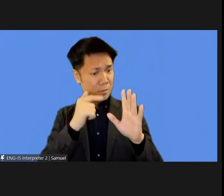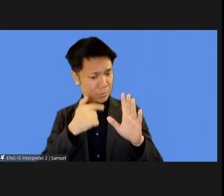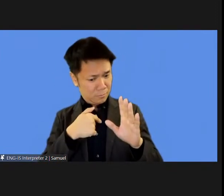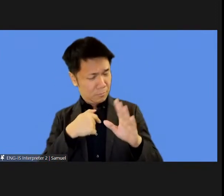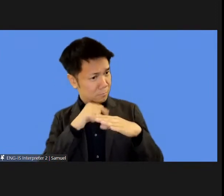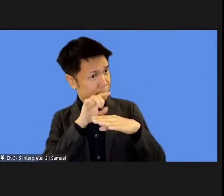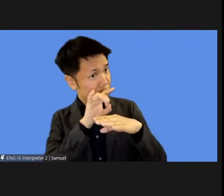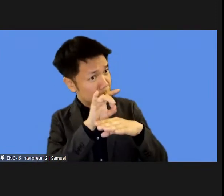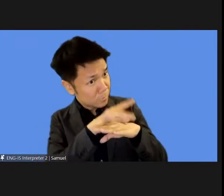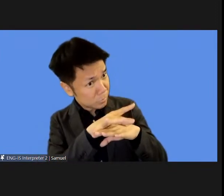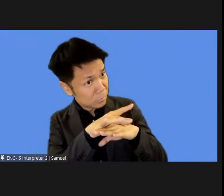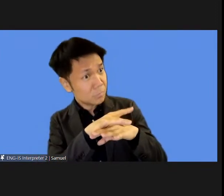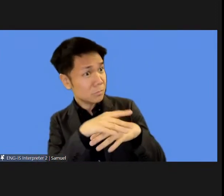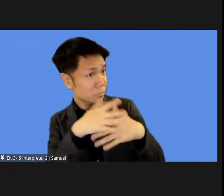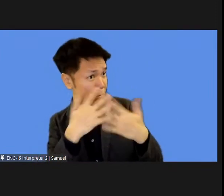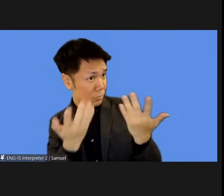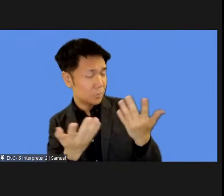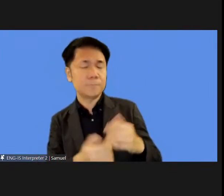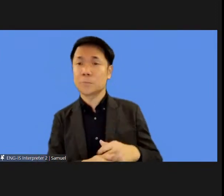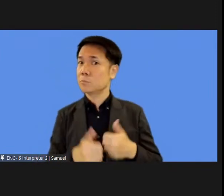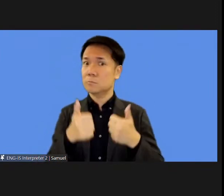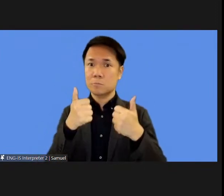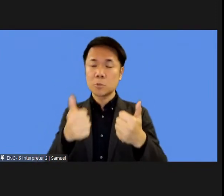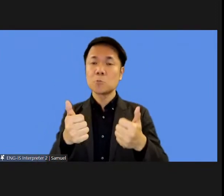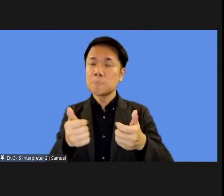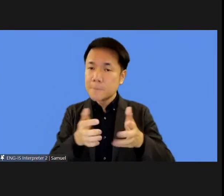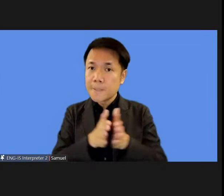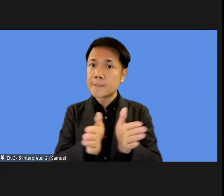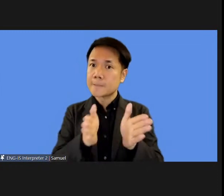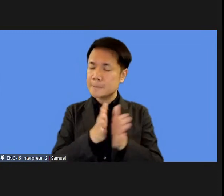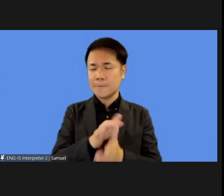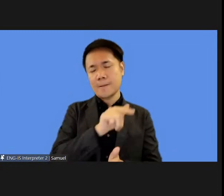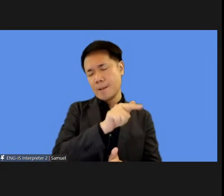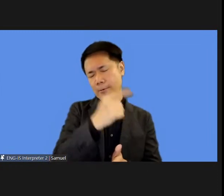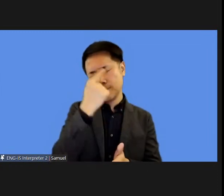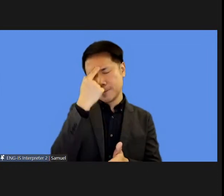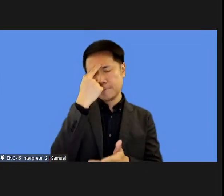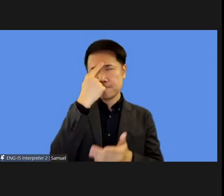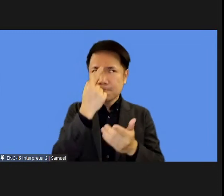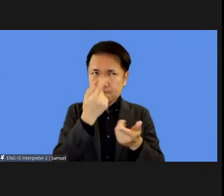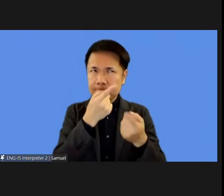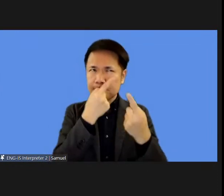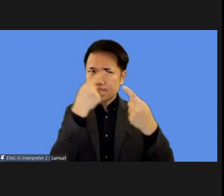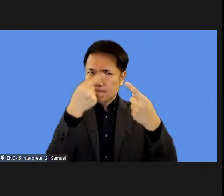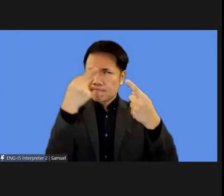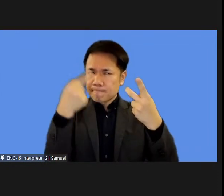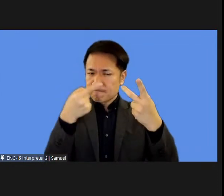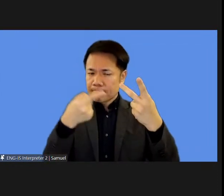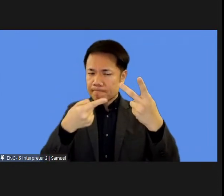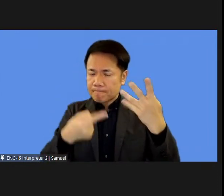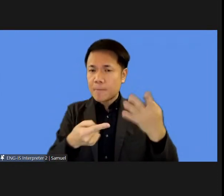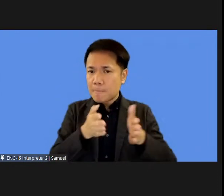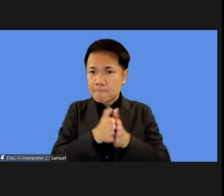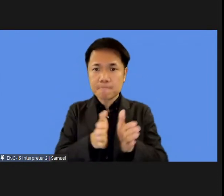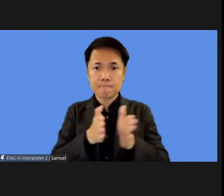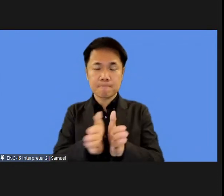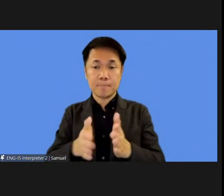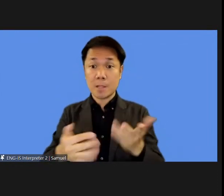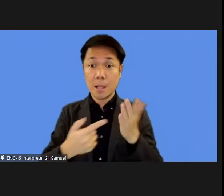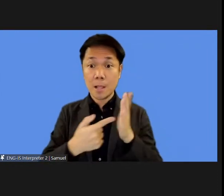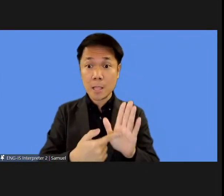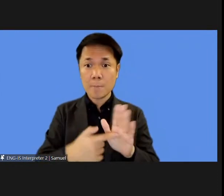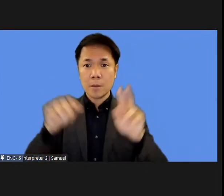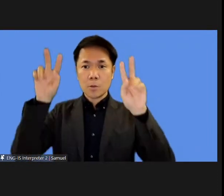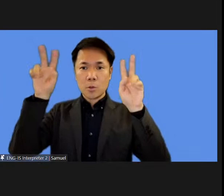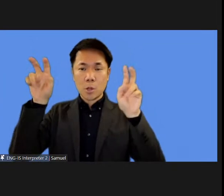of the communication and break down issues, because right now, as a United Nations, we like concept. We talk about resilience. We talk